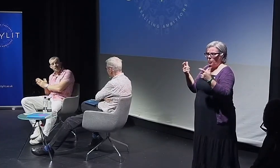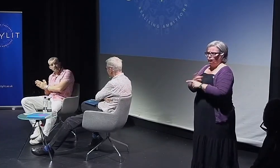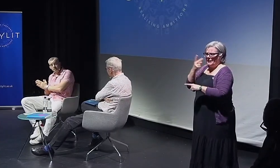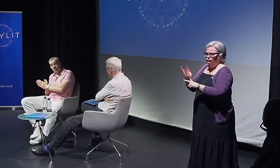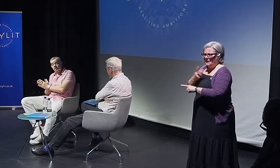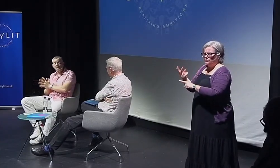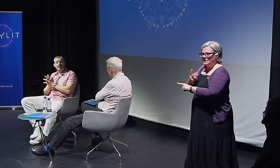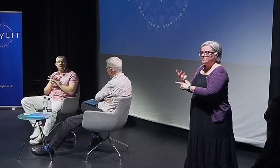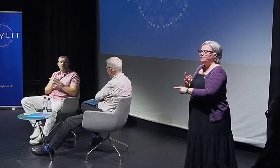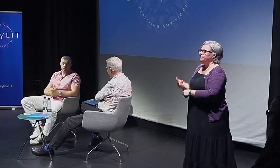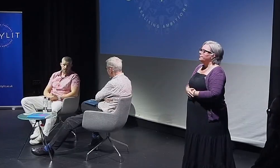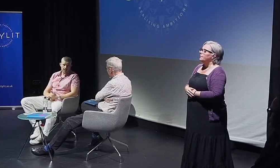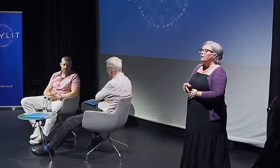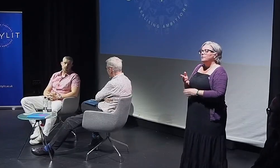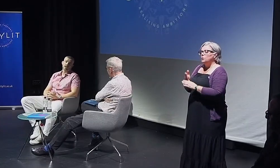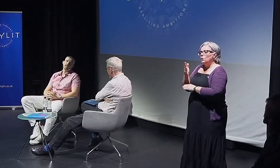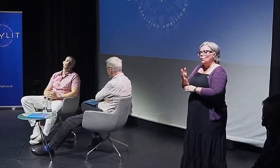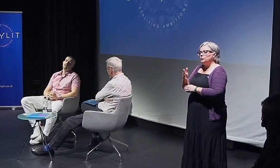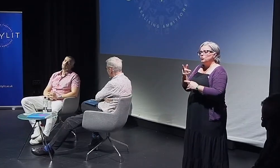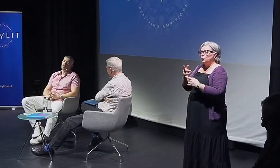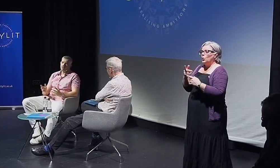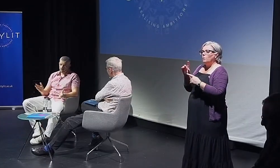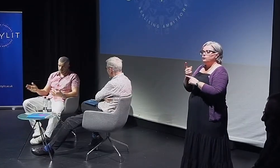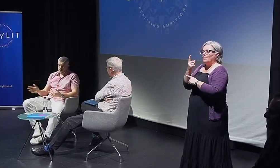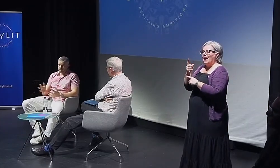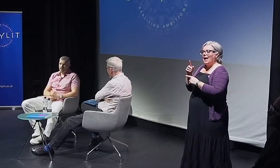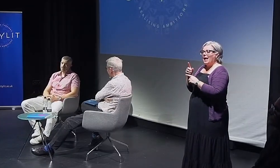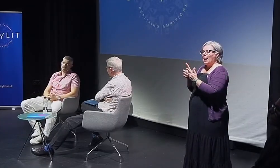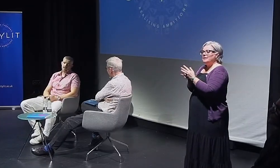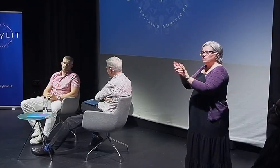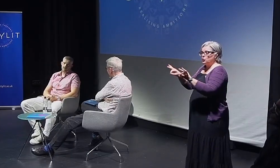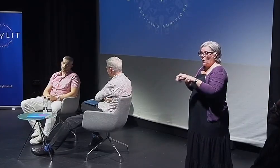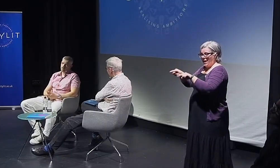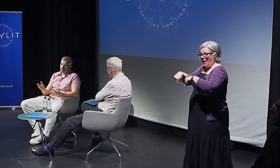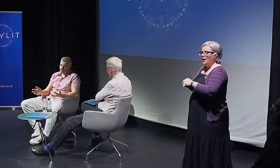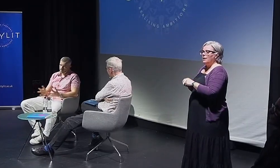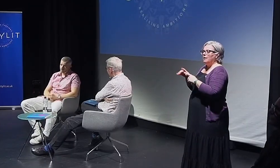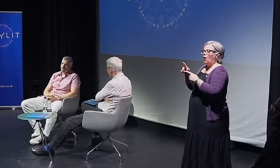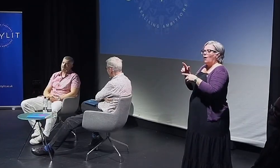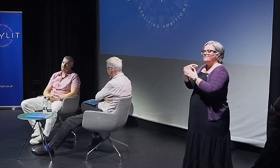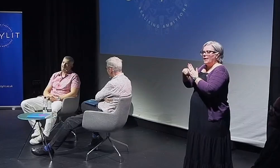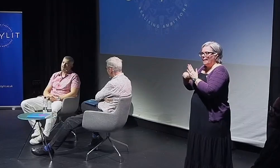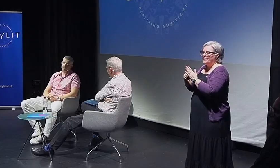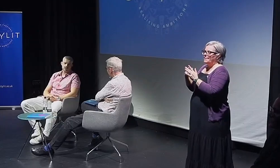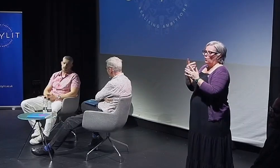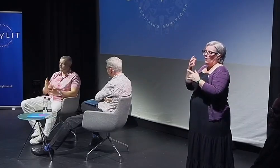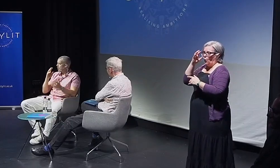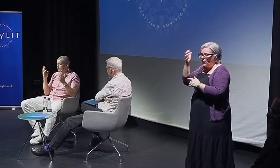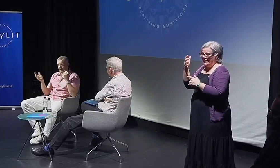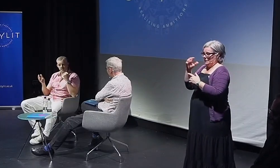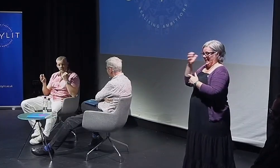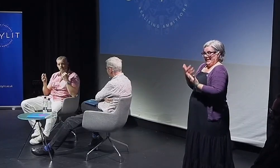to the premiere in Odeon Leicester Square. Prince Charles, now the King, was there. Camilla Parker Bowles, now the Queen. And it was just